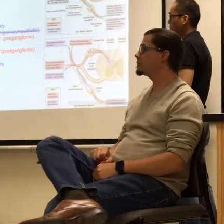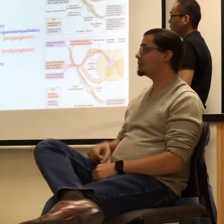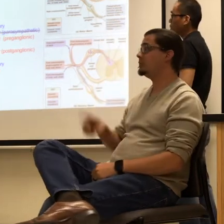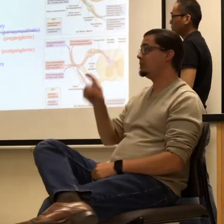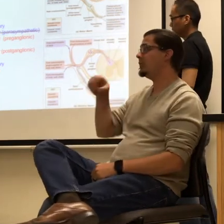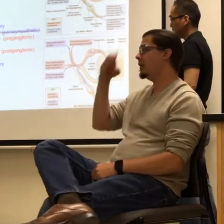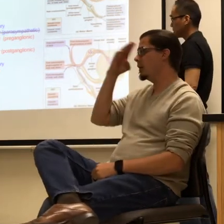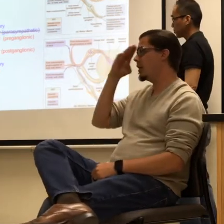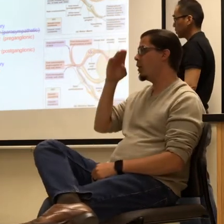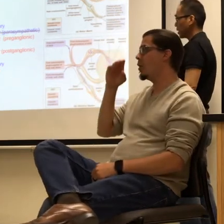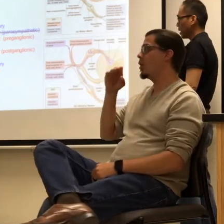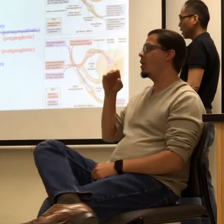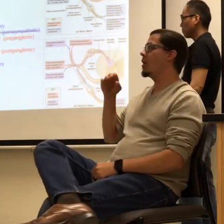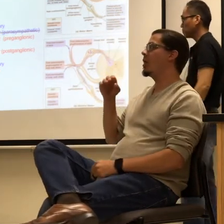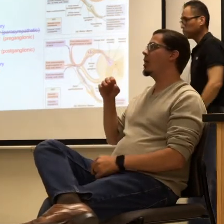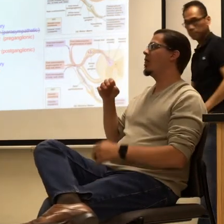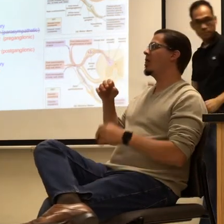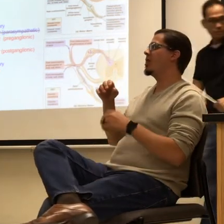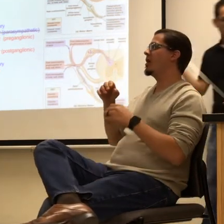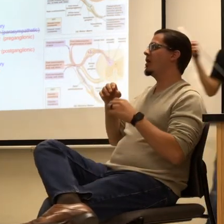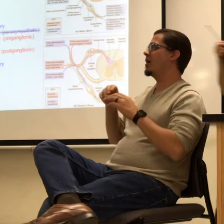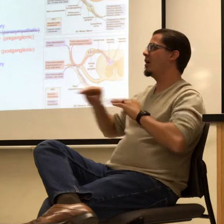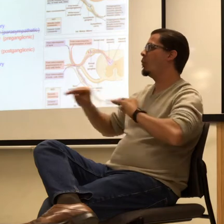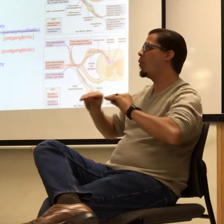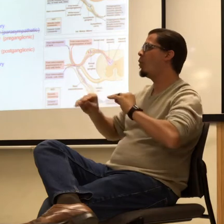have to know the motor and sensory